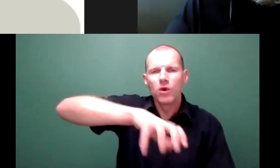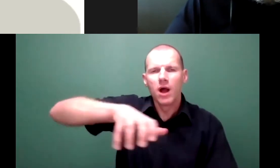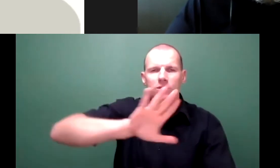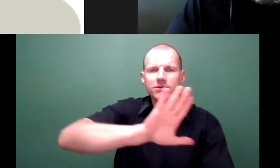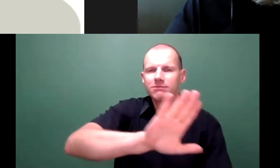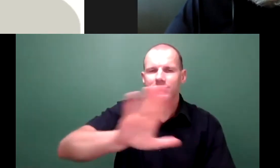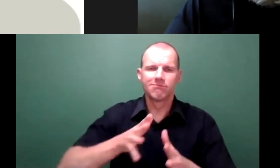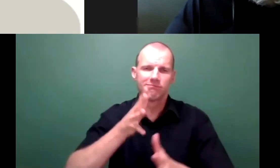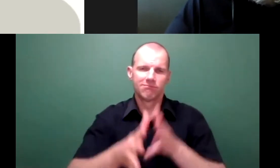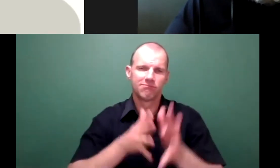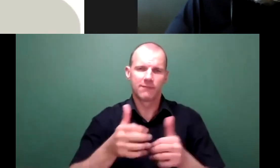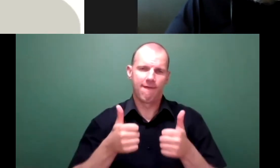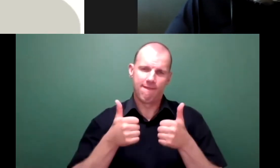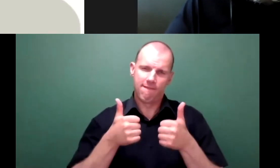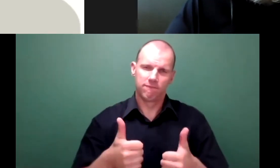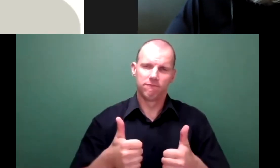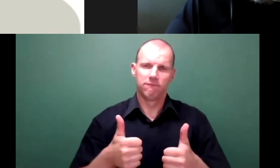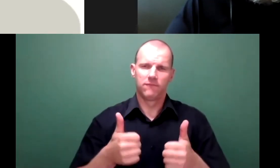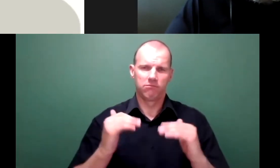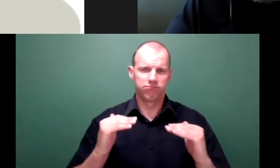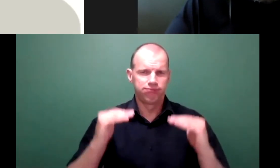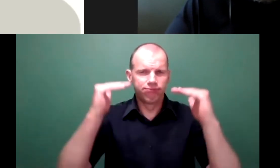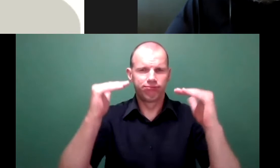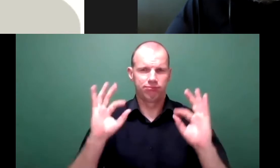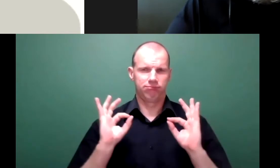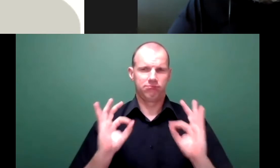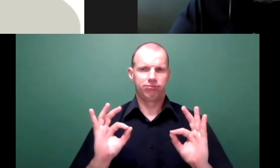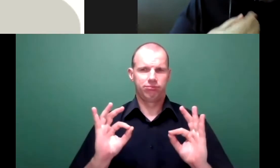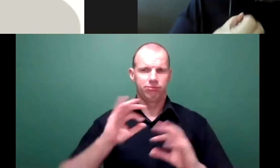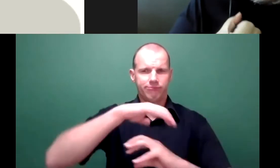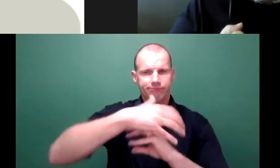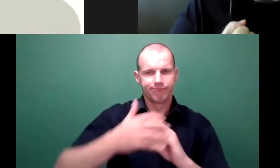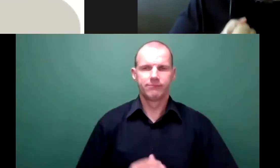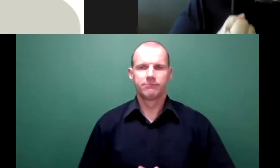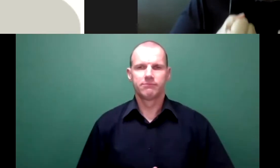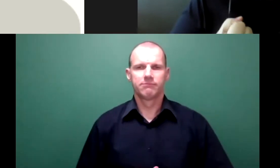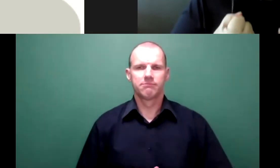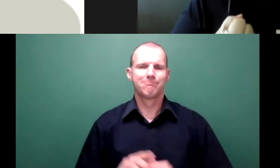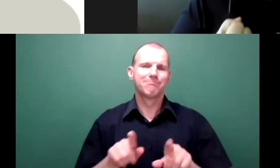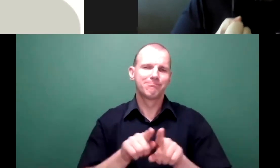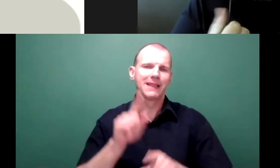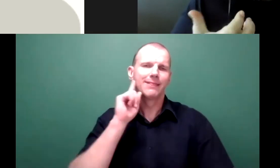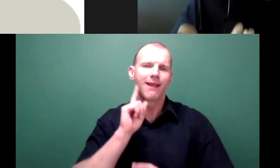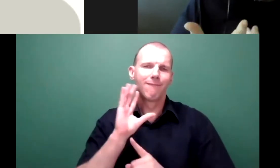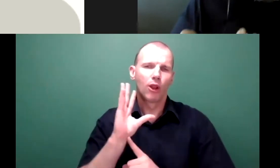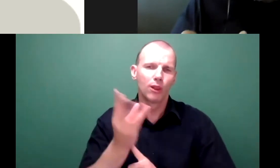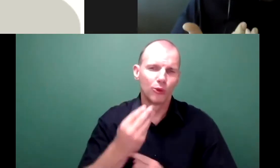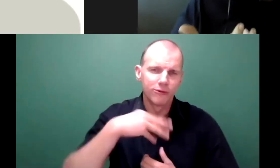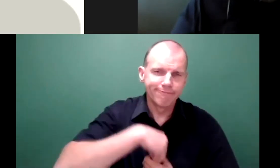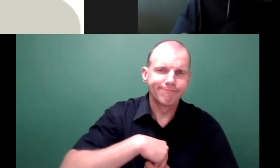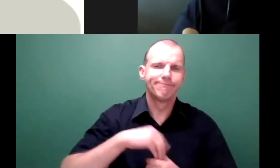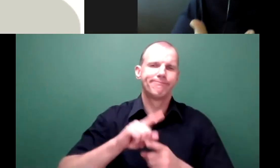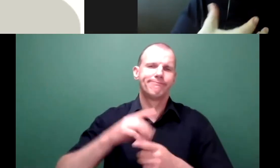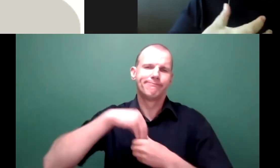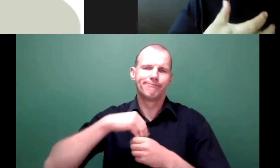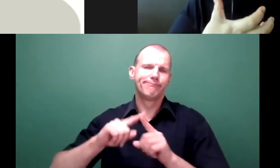we then, the person that needs to understand their country's sign language